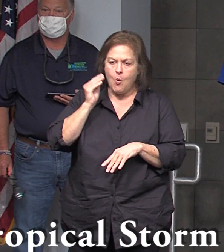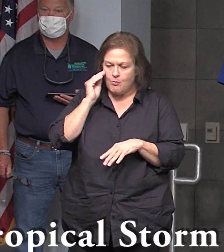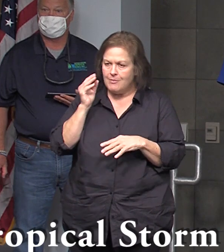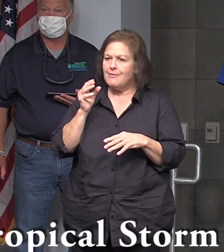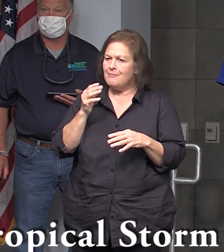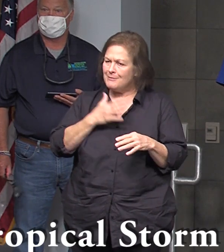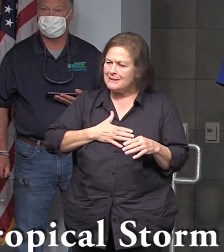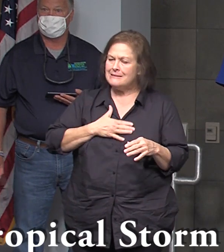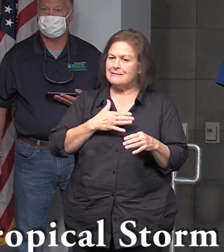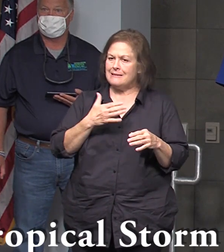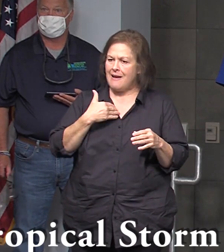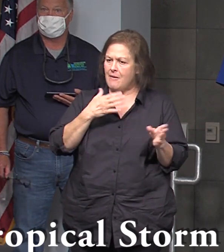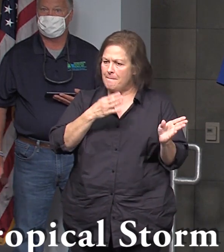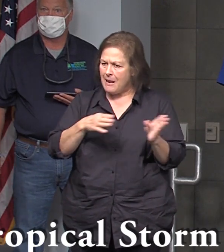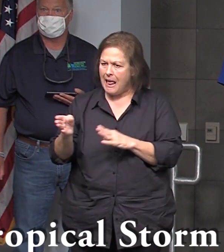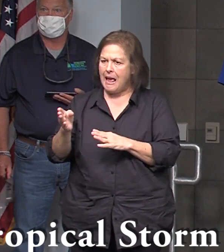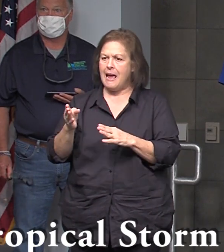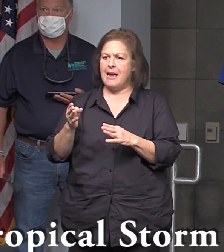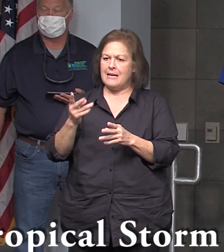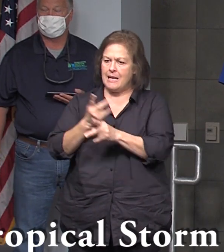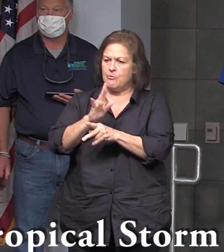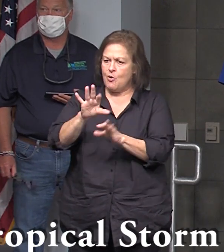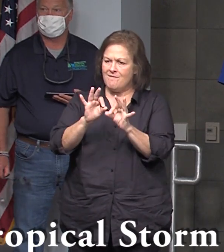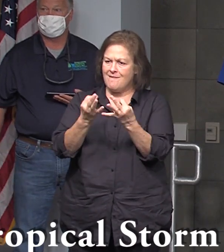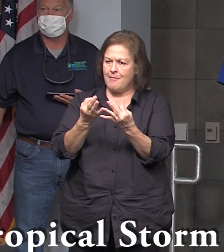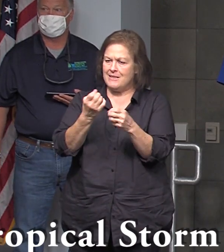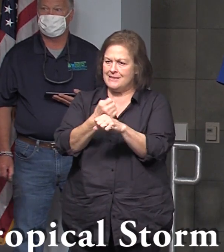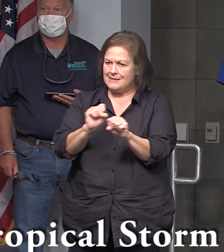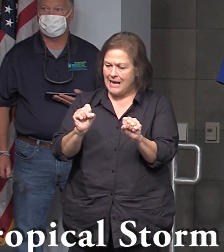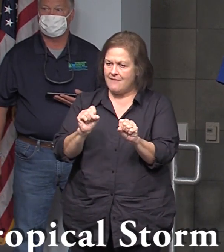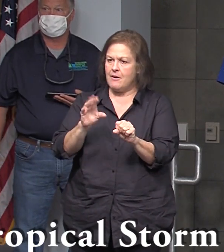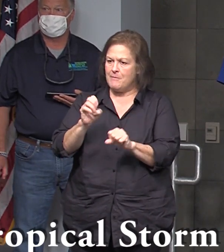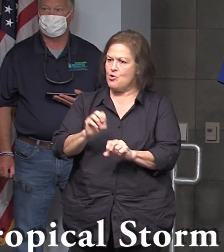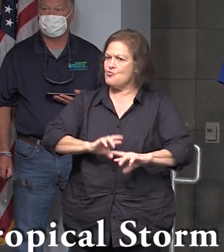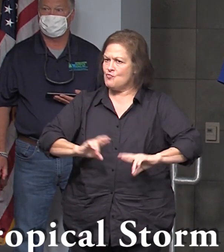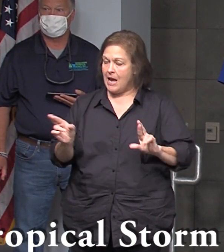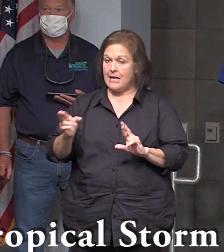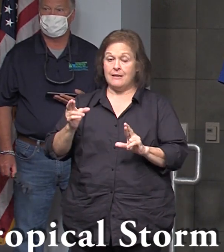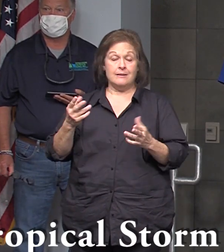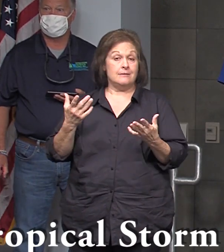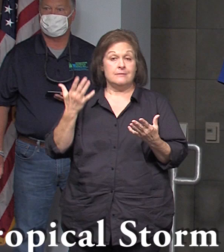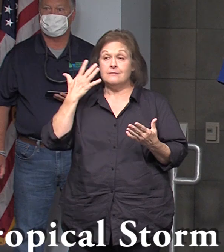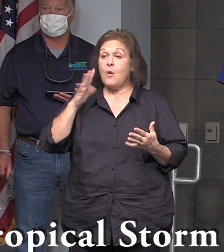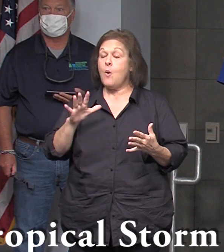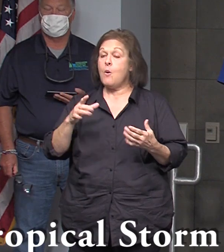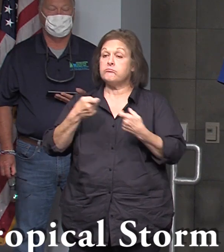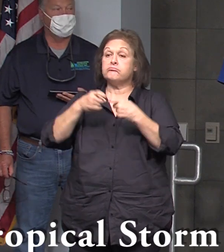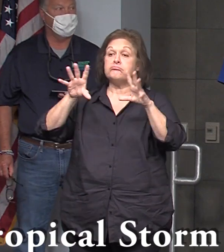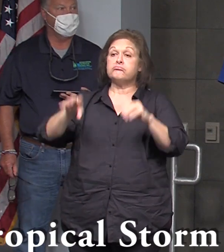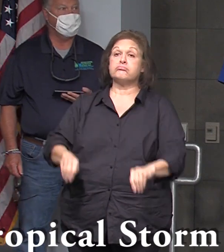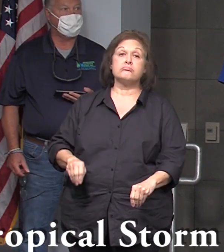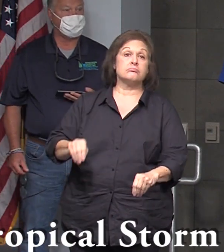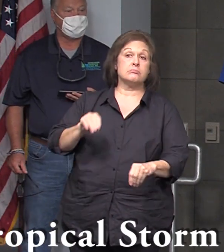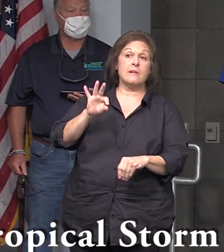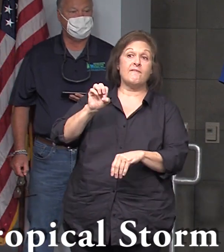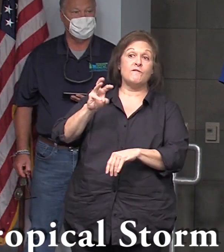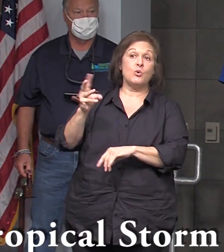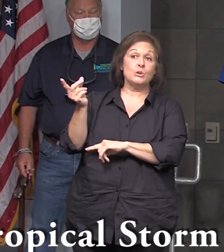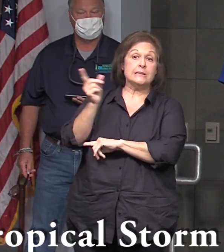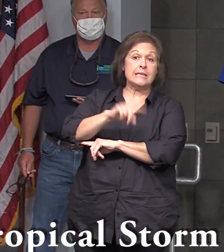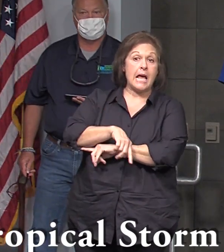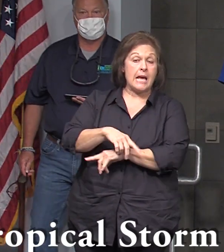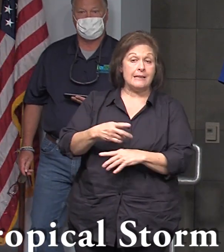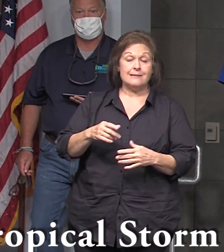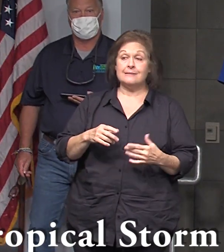Keep your family safe. Act now and get ready. The outages could last for many days. We've experienced that, and we